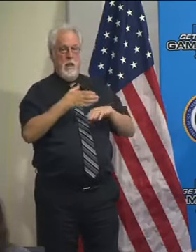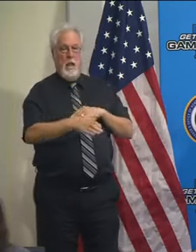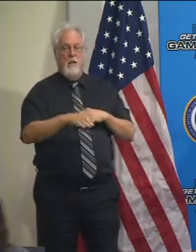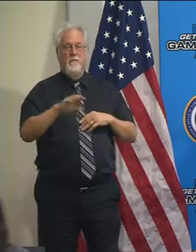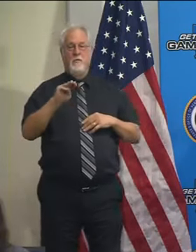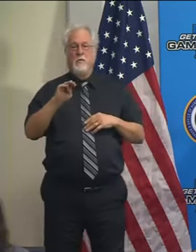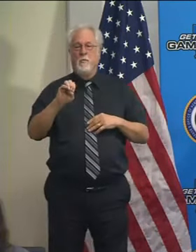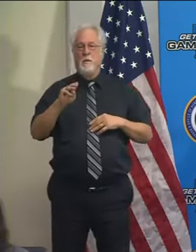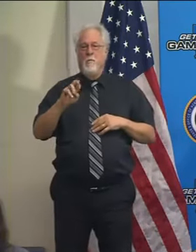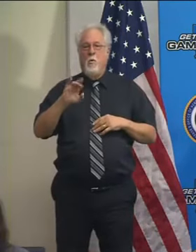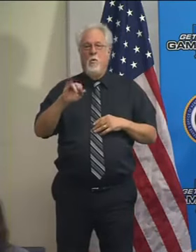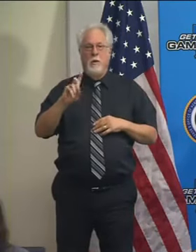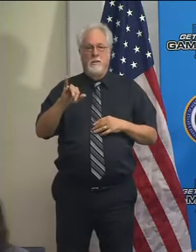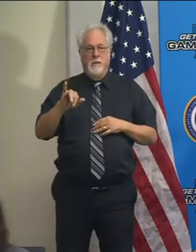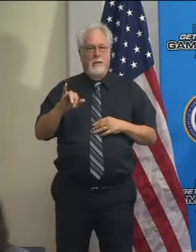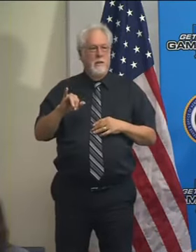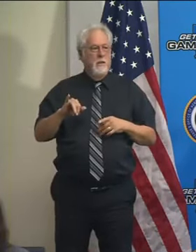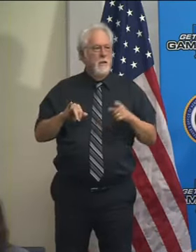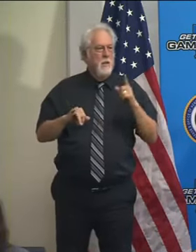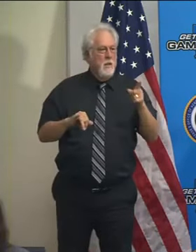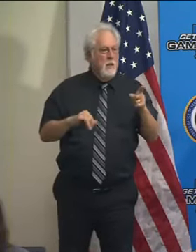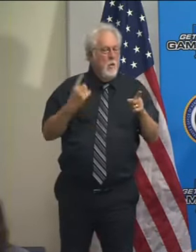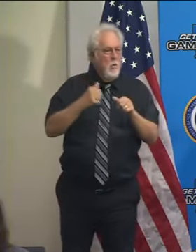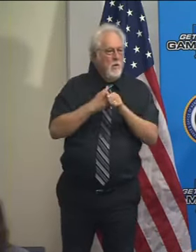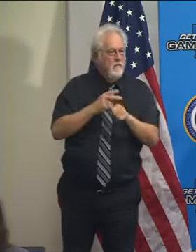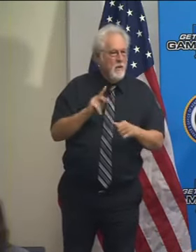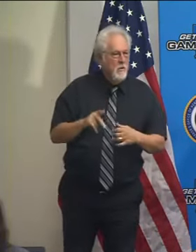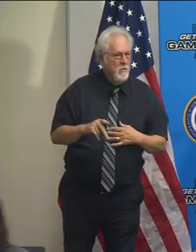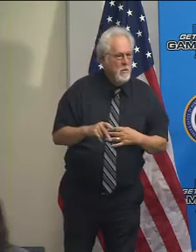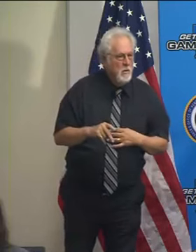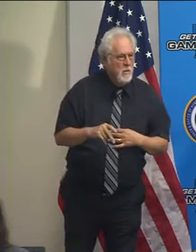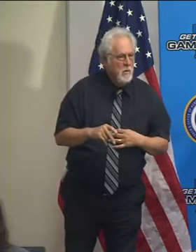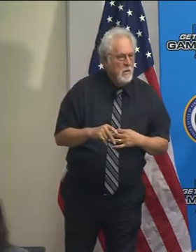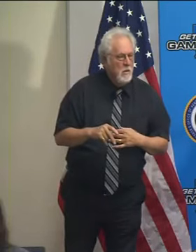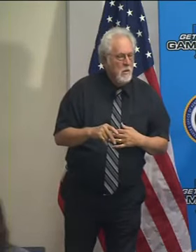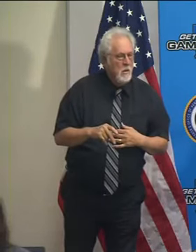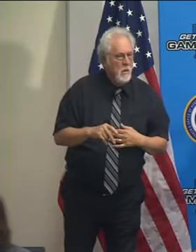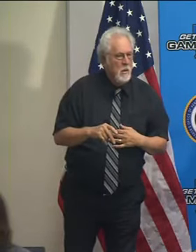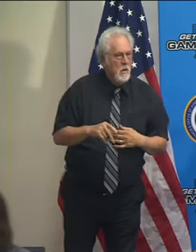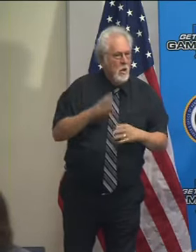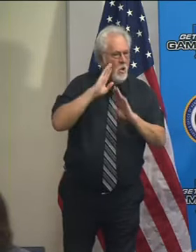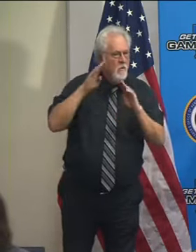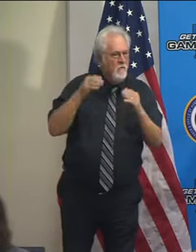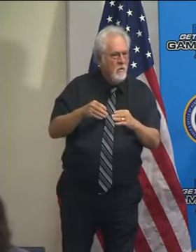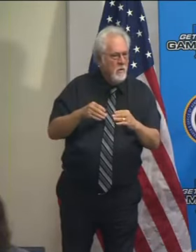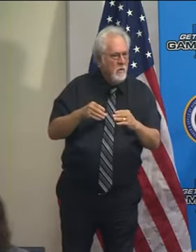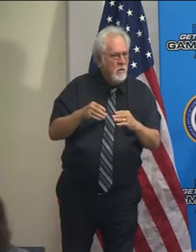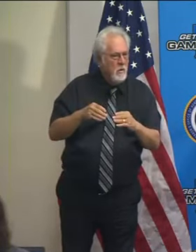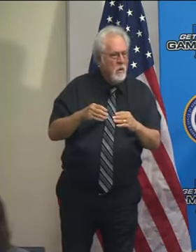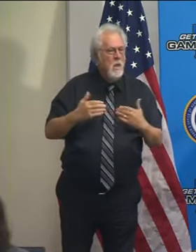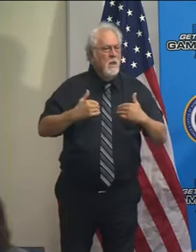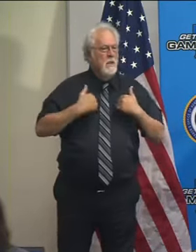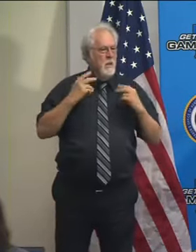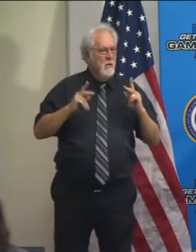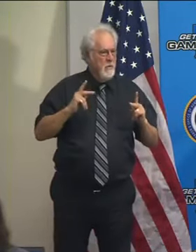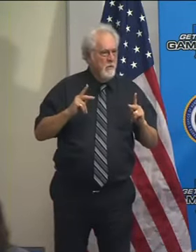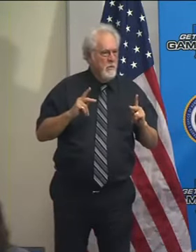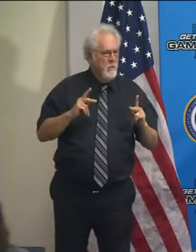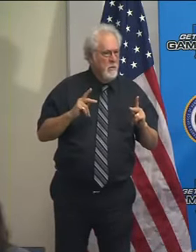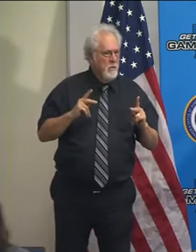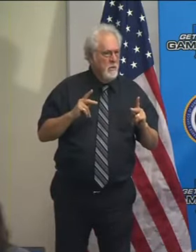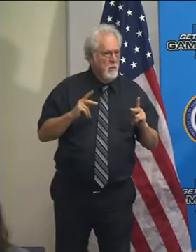those 18 to 29 years old. Maybe one follow-up. Sure. So you continue to focus on the spread among young people. You acknowledge